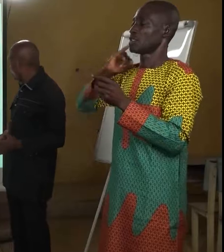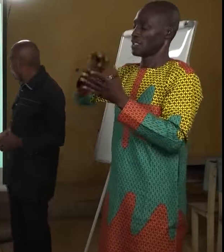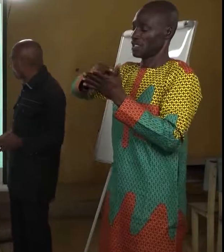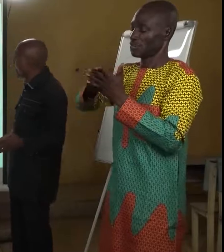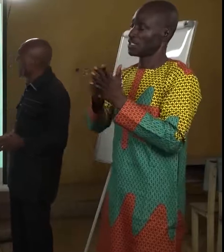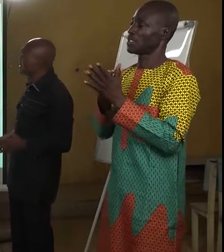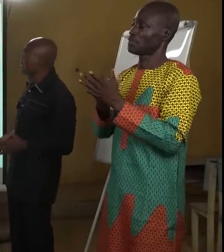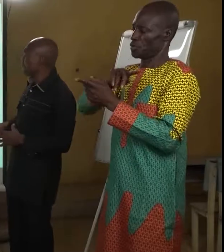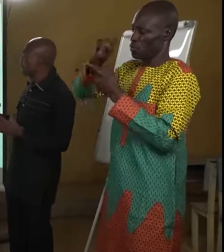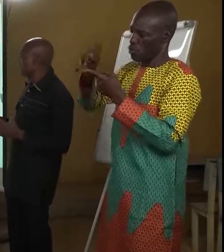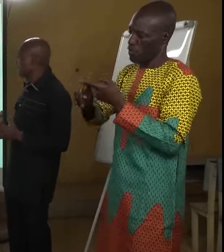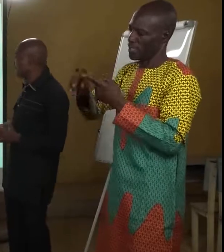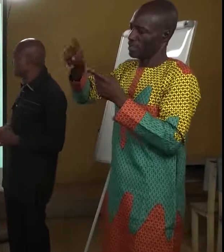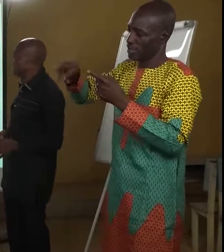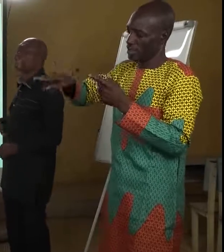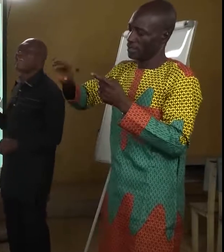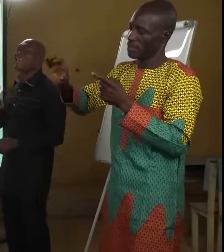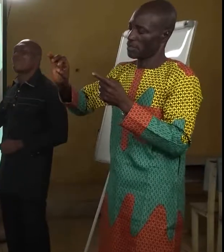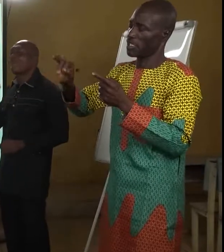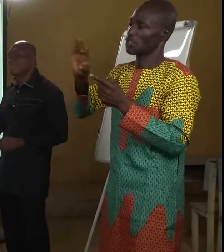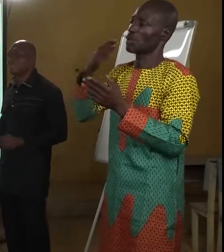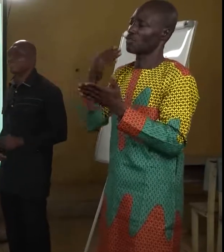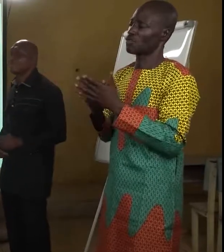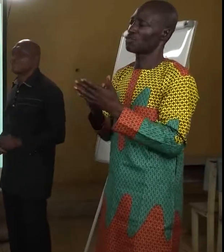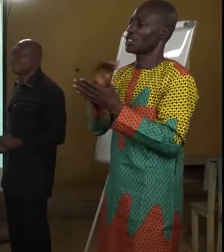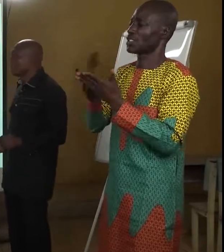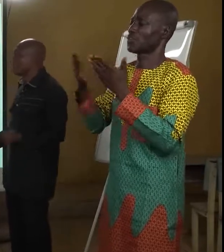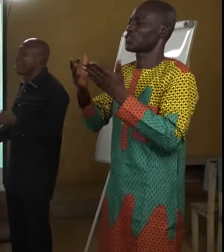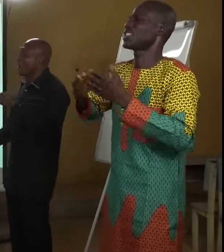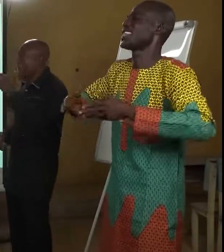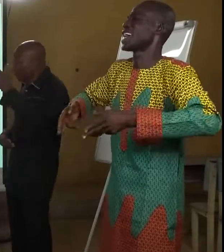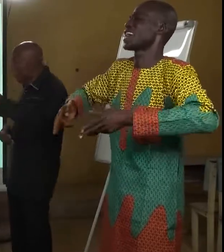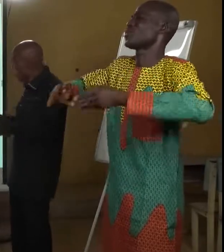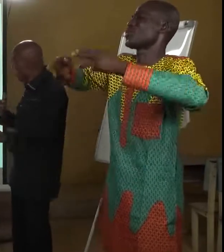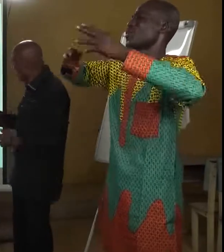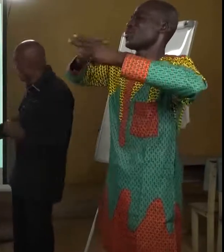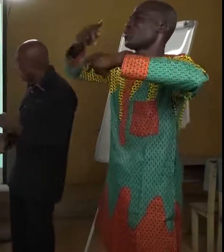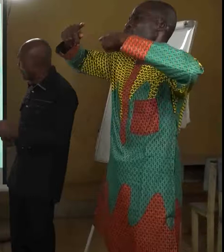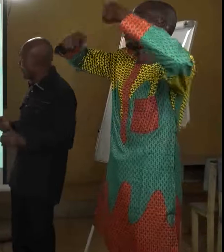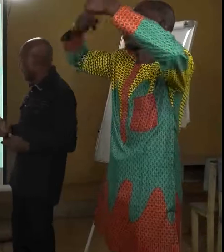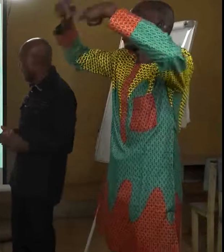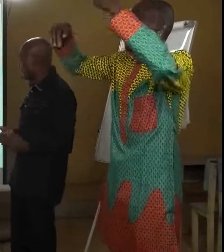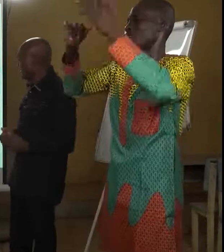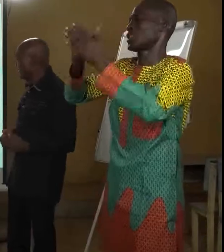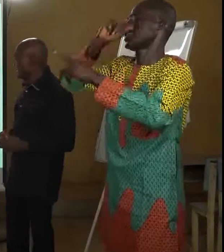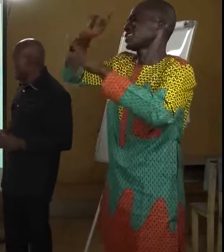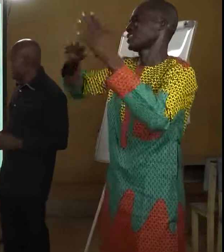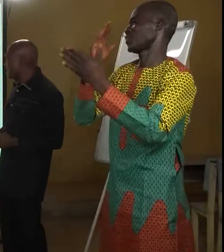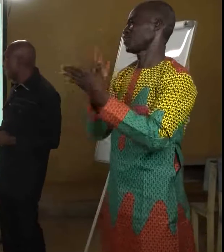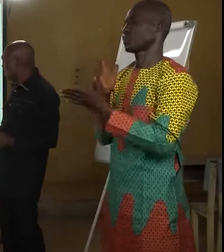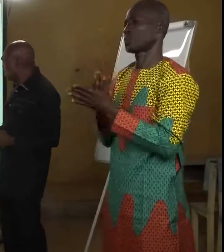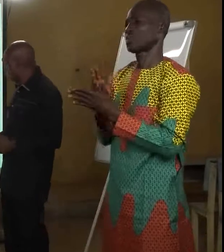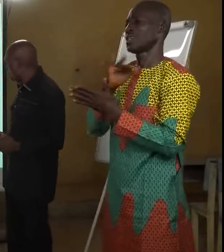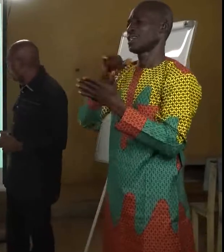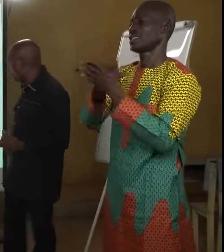occurs when prices of goods and services skyrocket to an unimaginable height. And